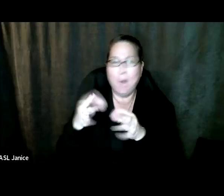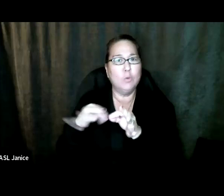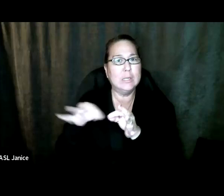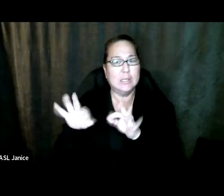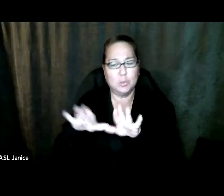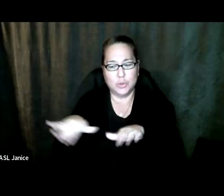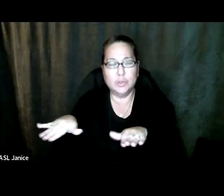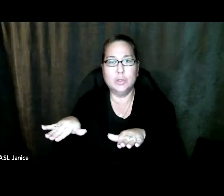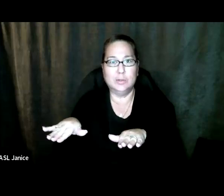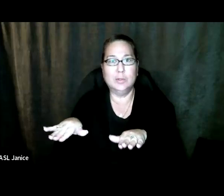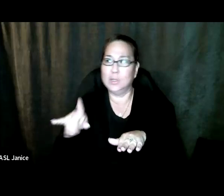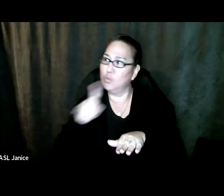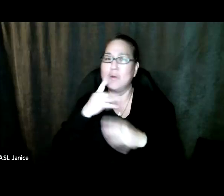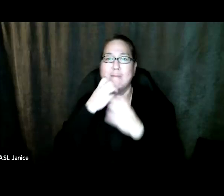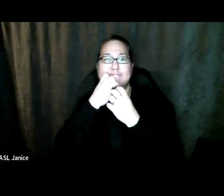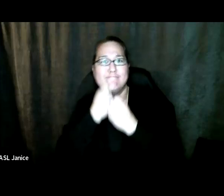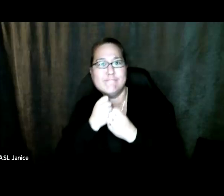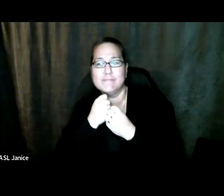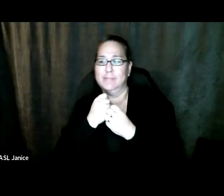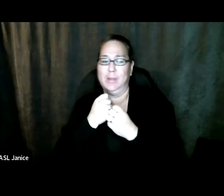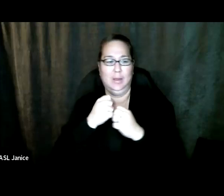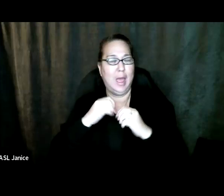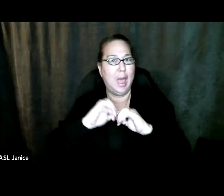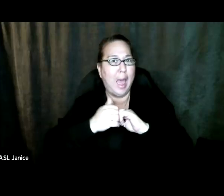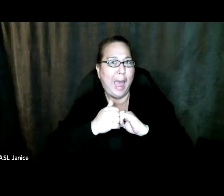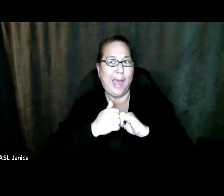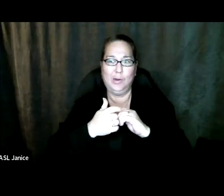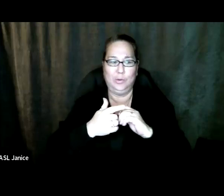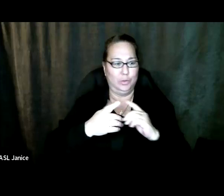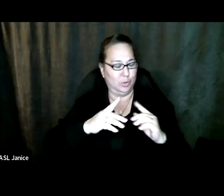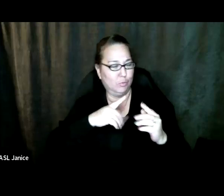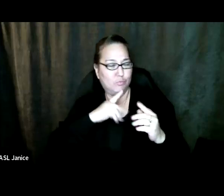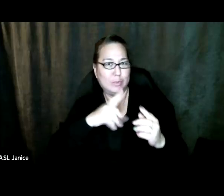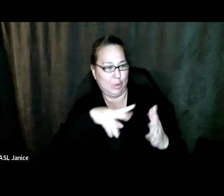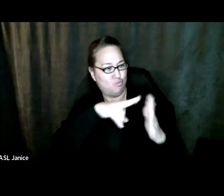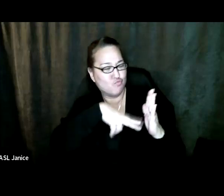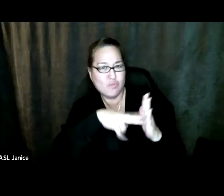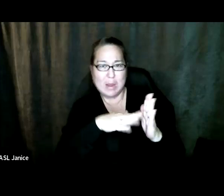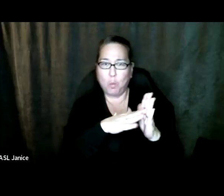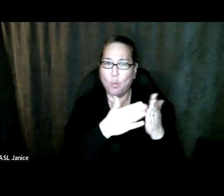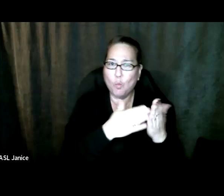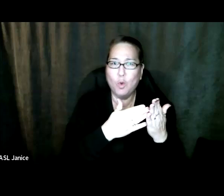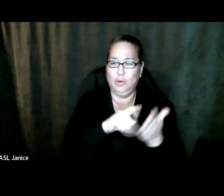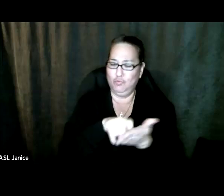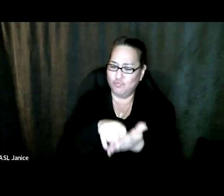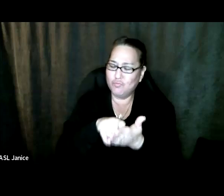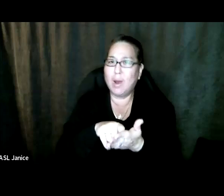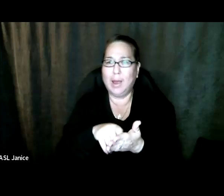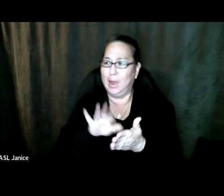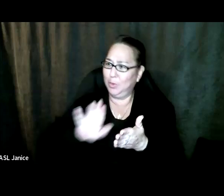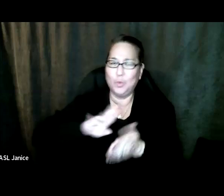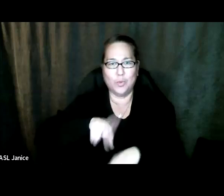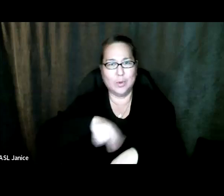the value of speaking and reading to their children in their native language at home. It could provide leadership and direction